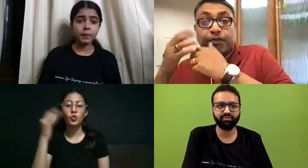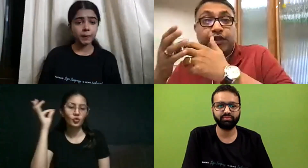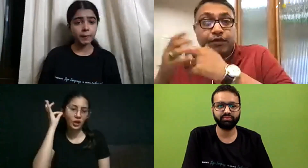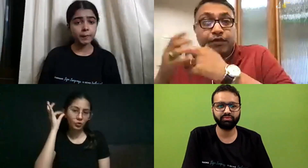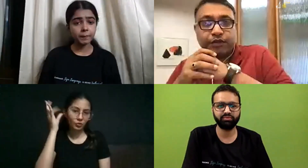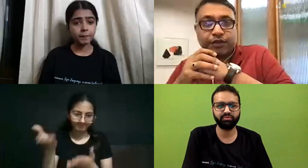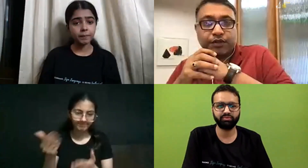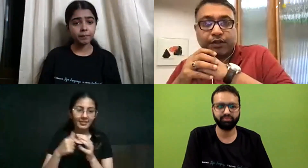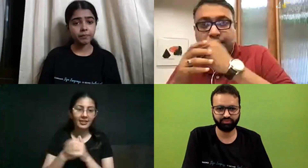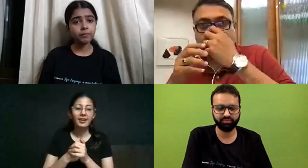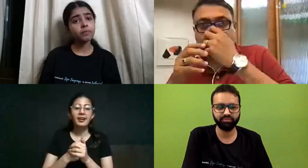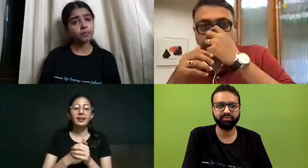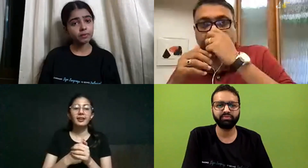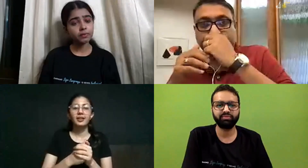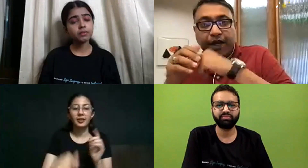was a project.